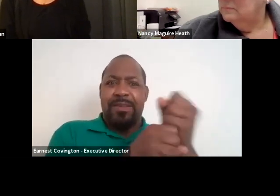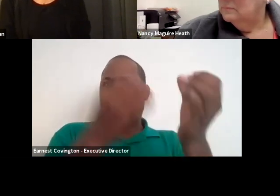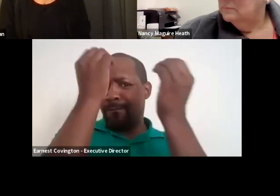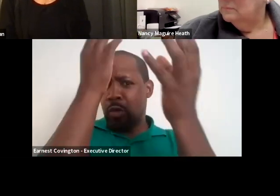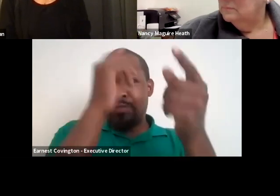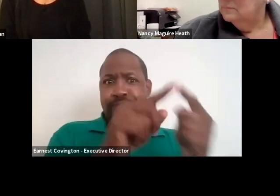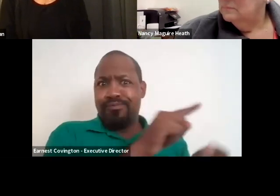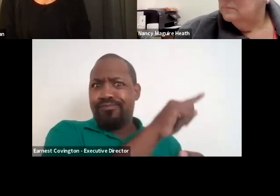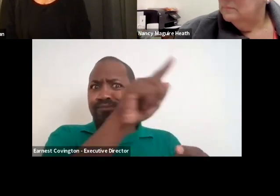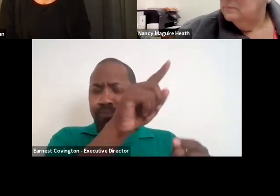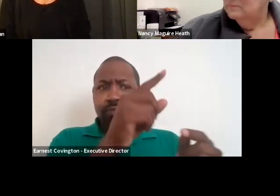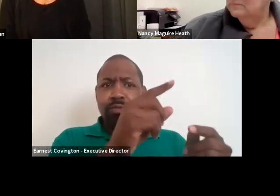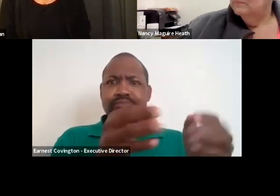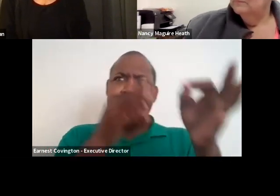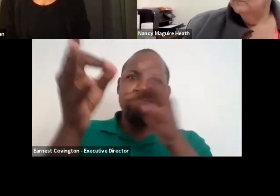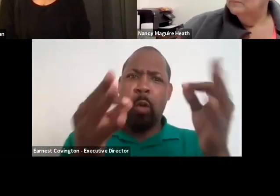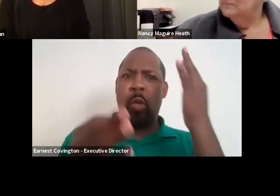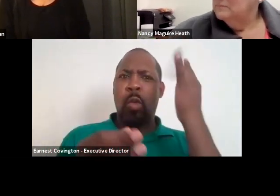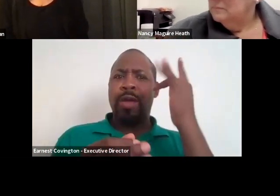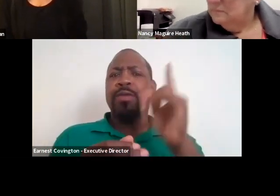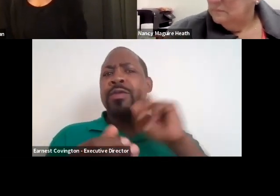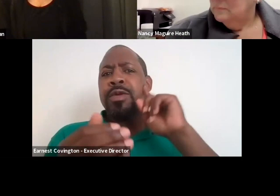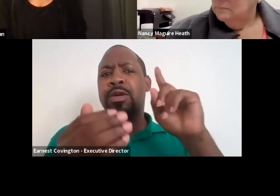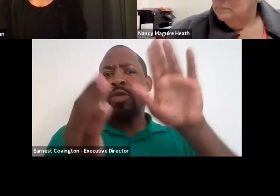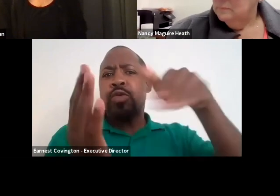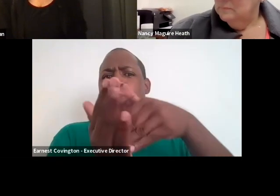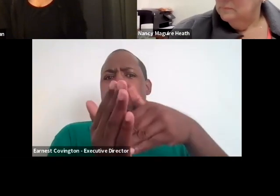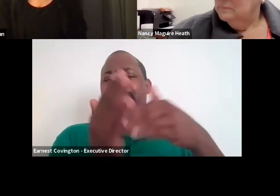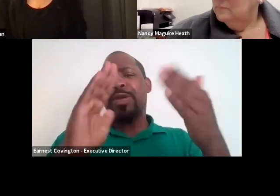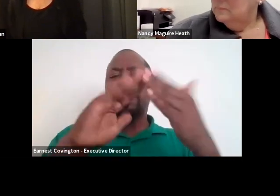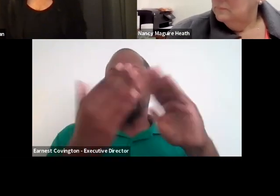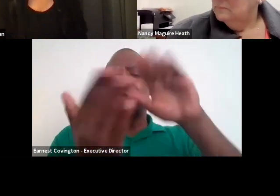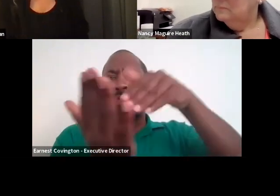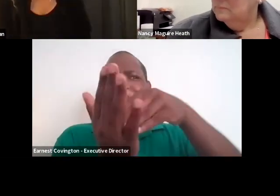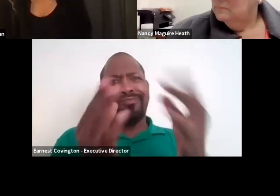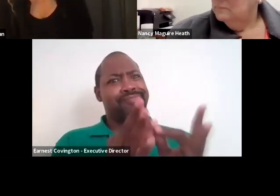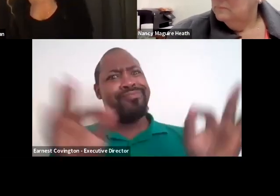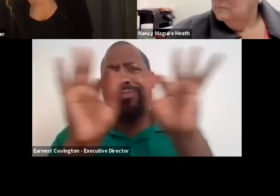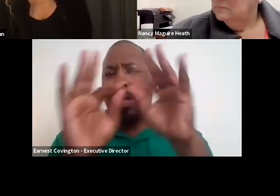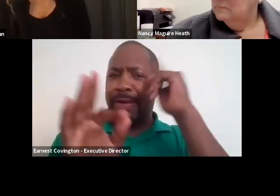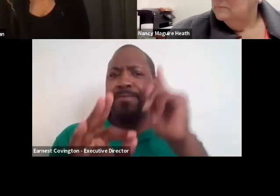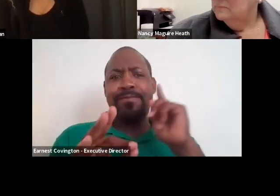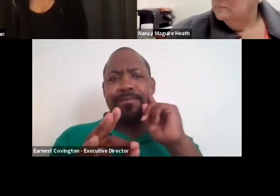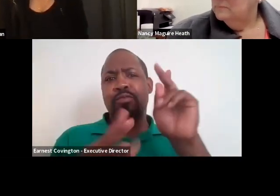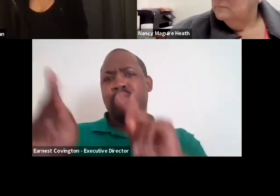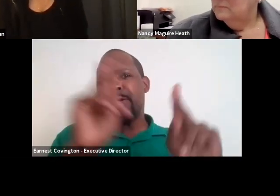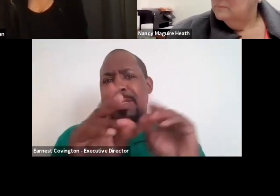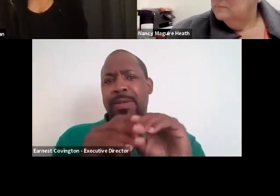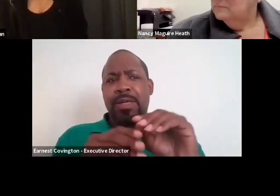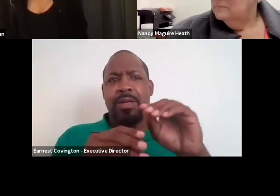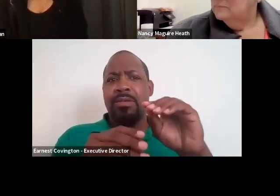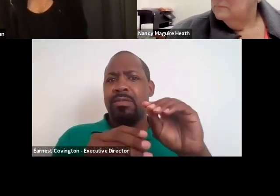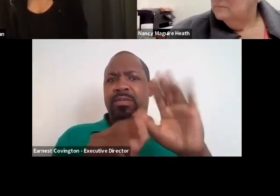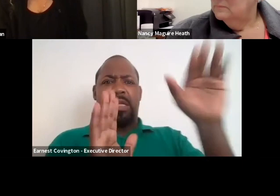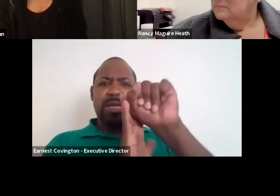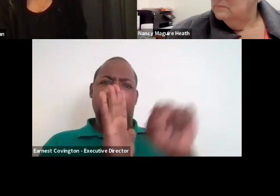are interested in, sharing information with us, explaining what's happening with a community center in their areas and